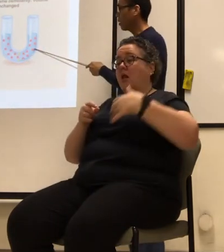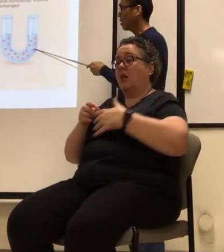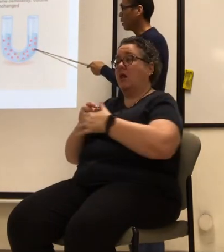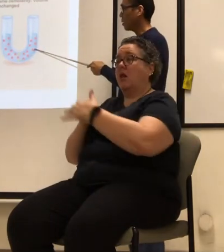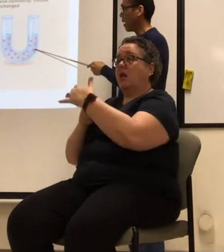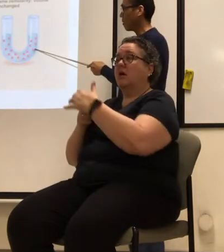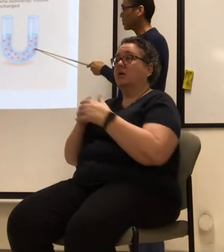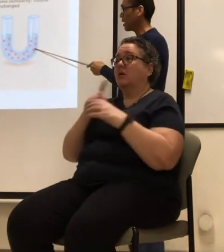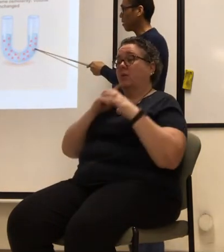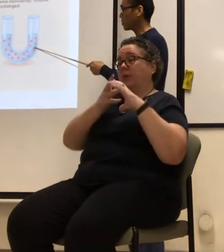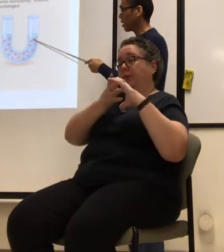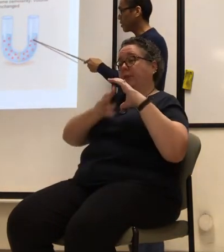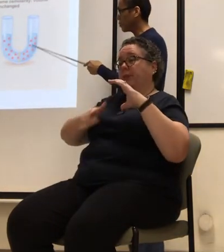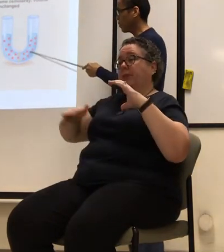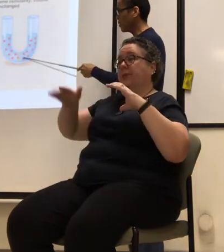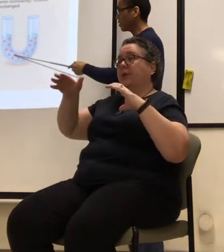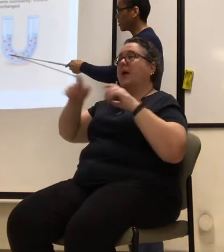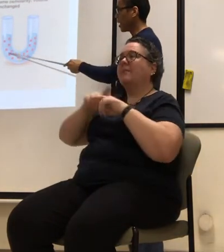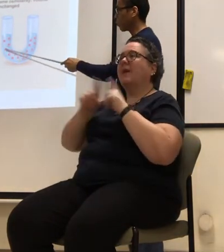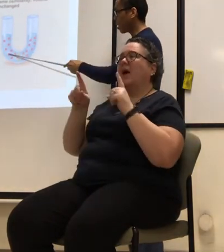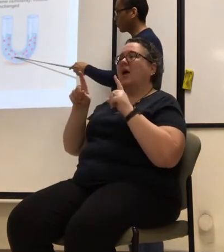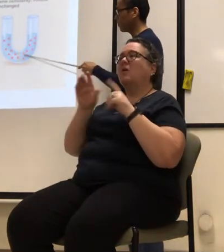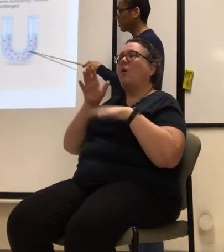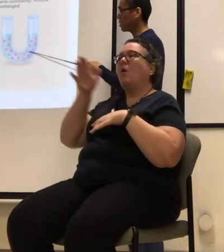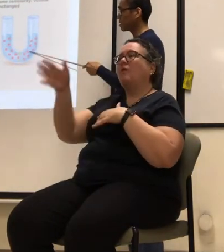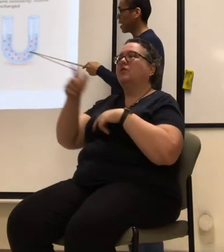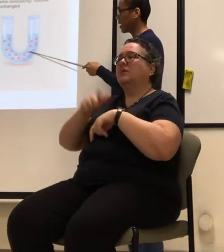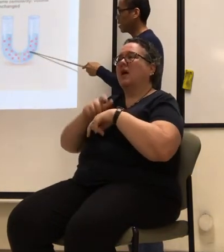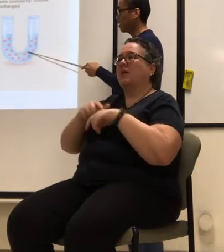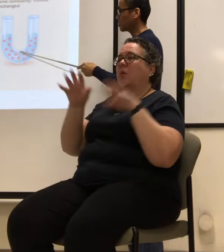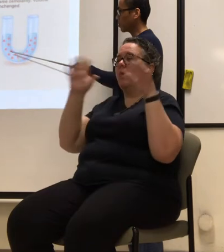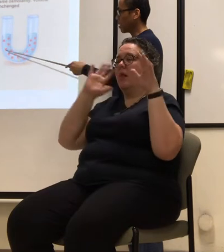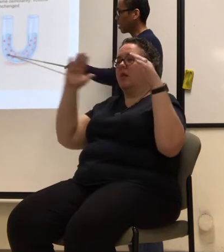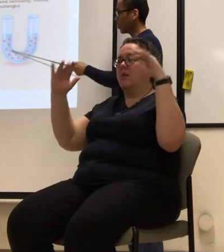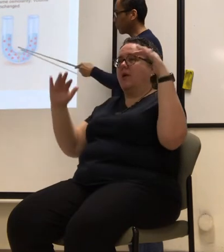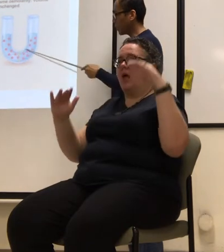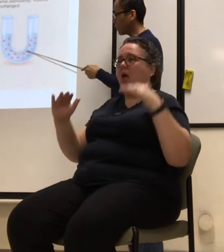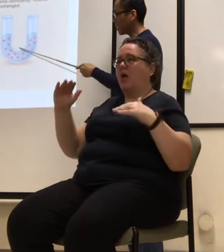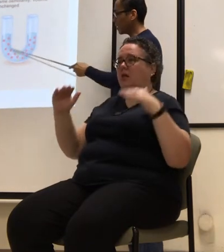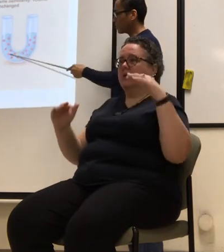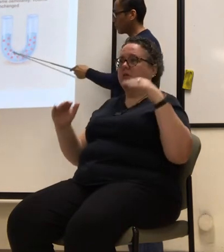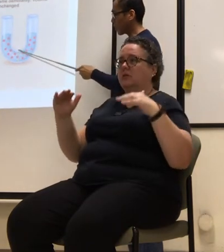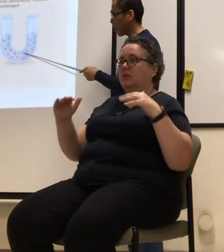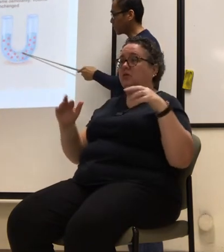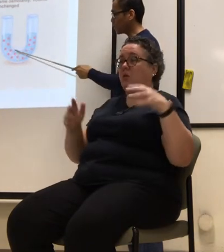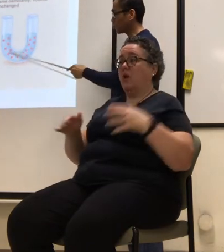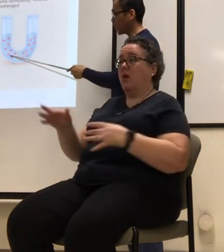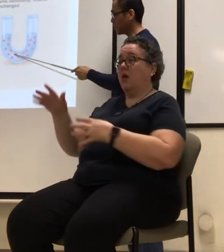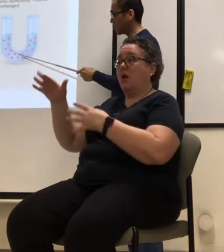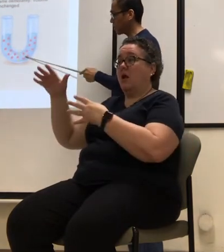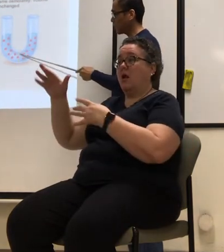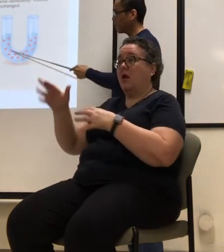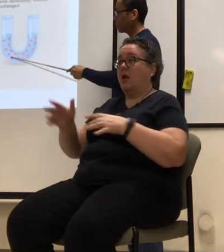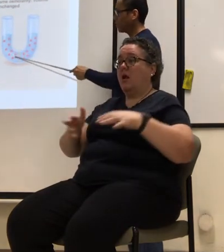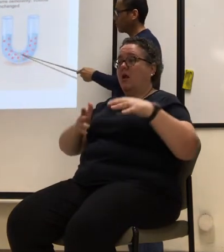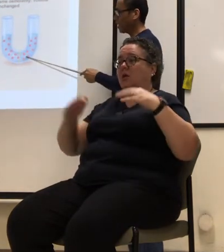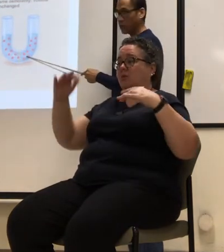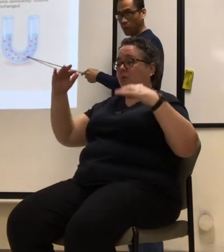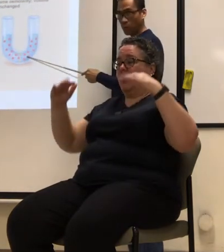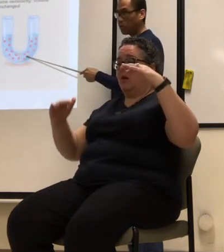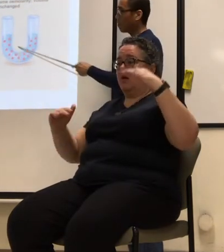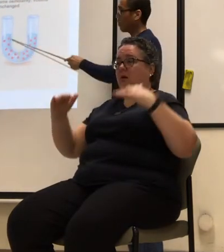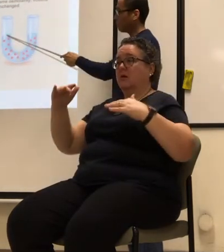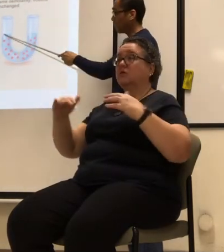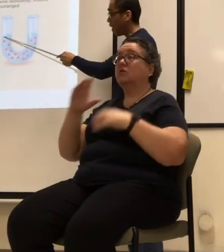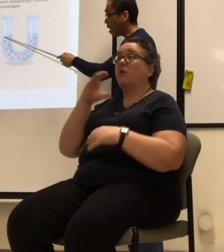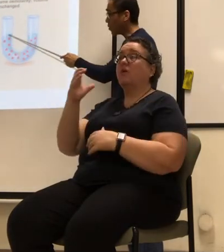will balance out. Solutes move to this side, water moves to this side. So not only is the concentration